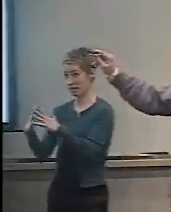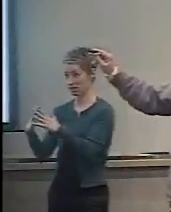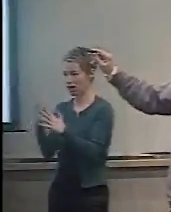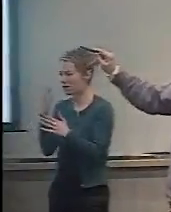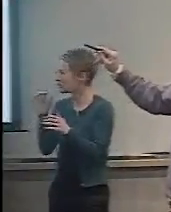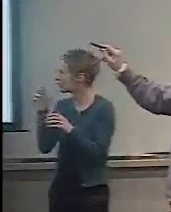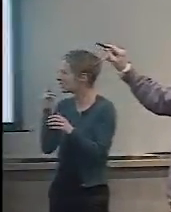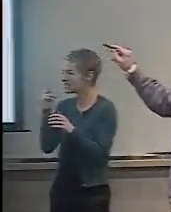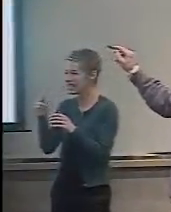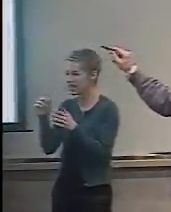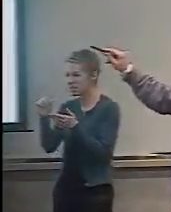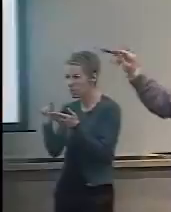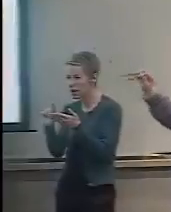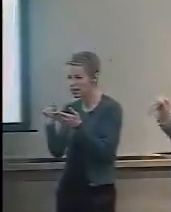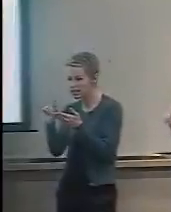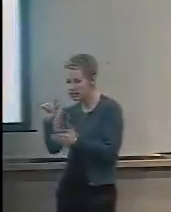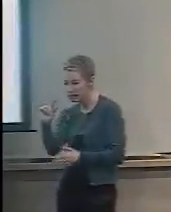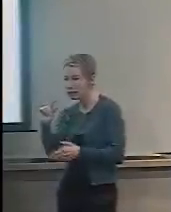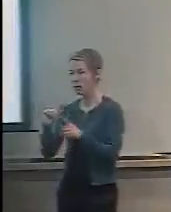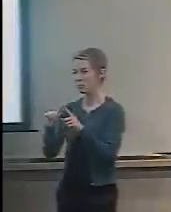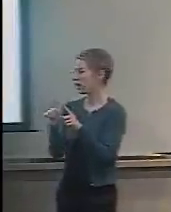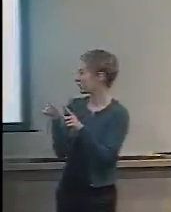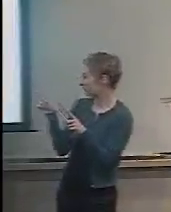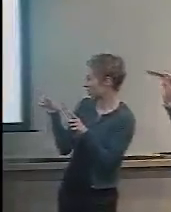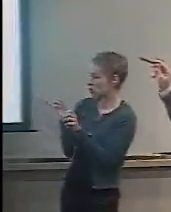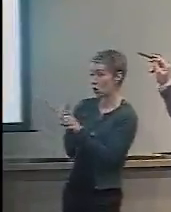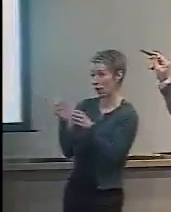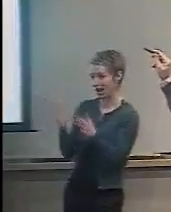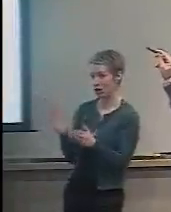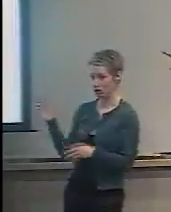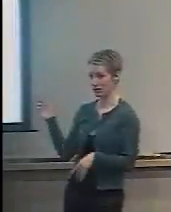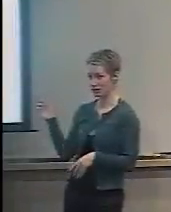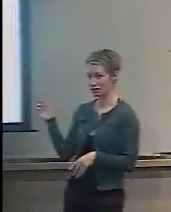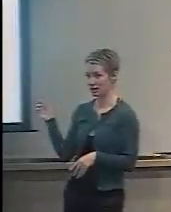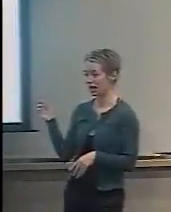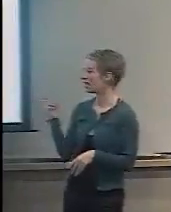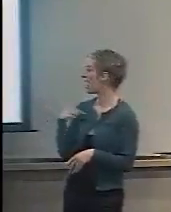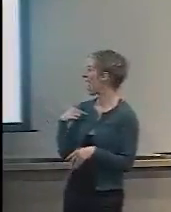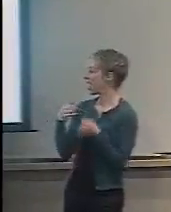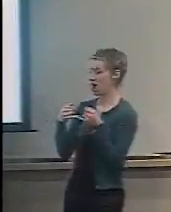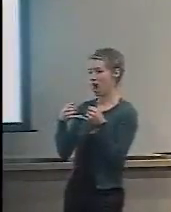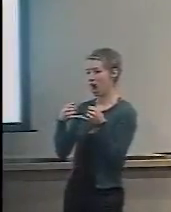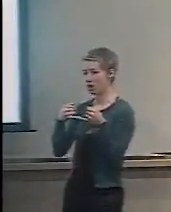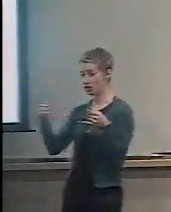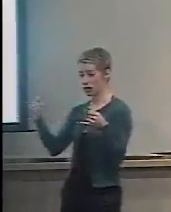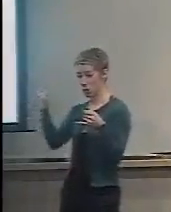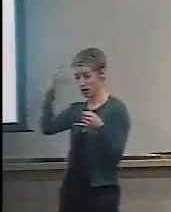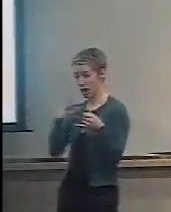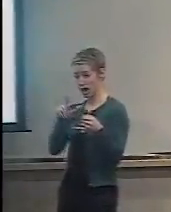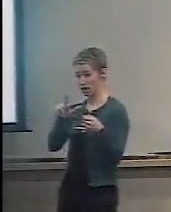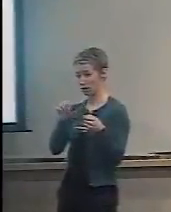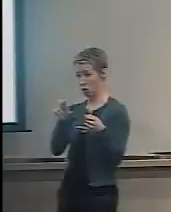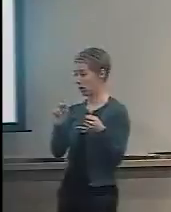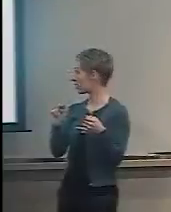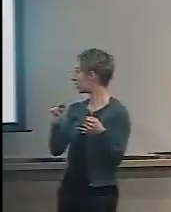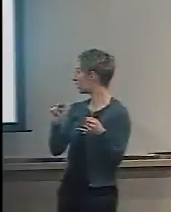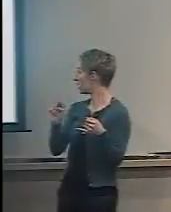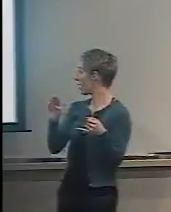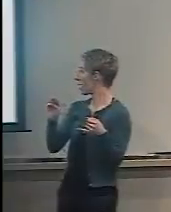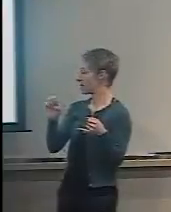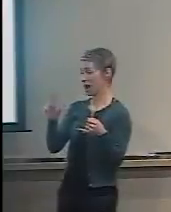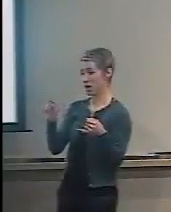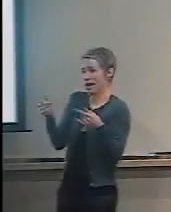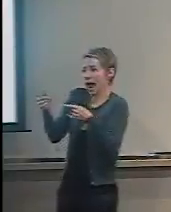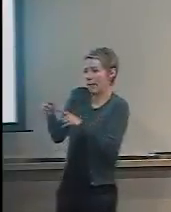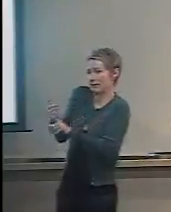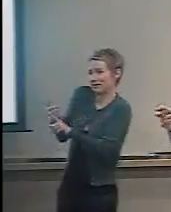small print there, but there's the creators of X264, and I've underlined one fellow there, Lauren Merritt, who happened to be a student at the University